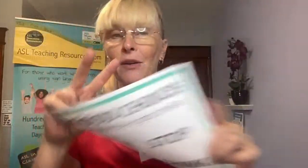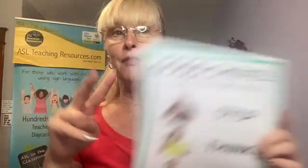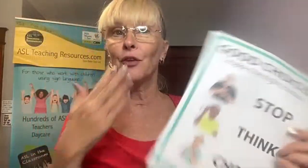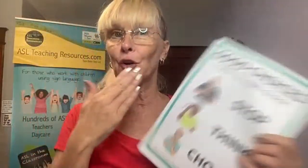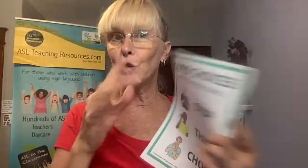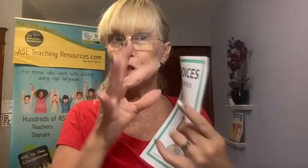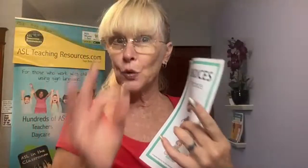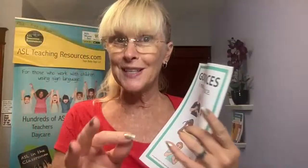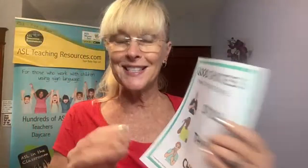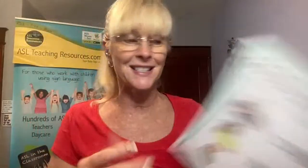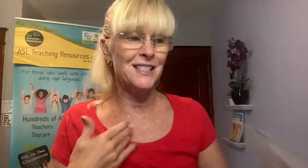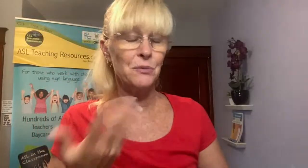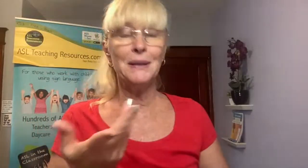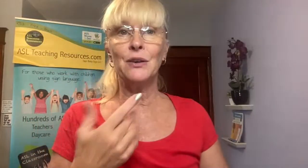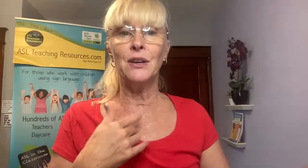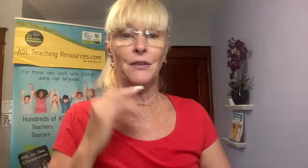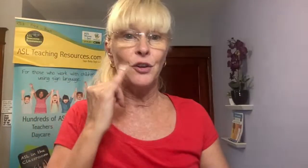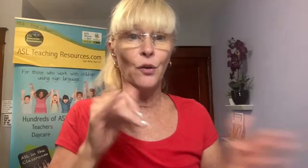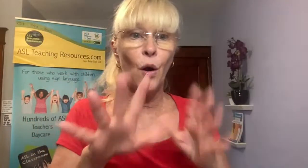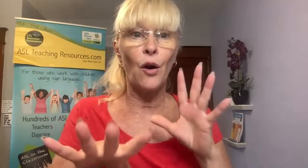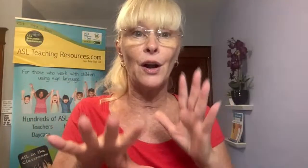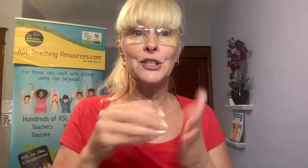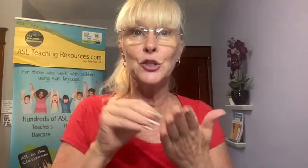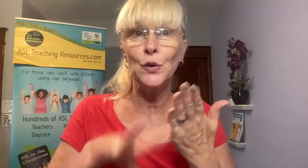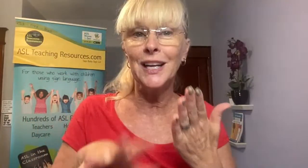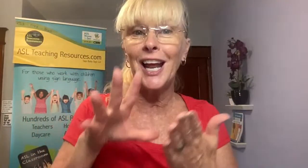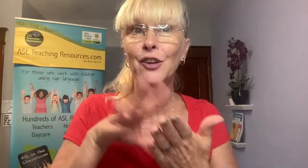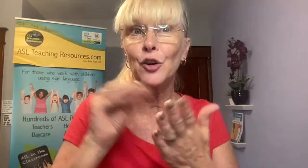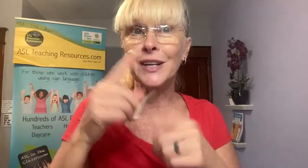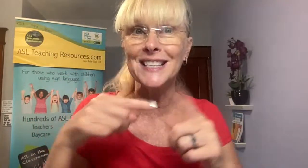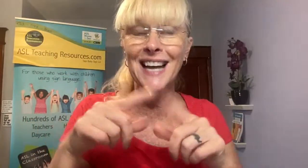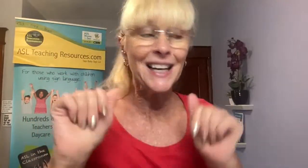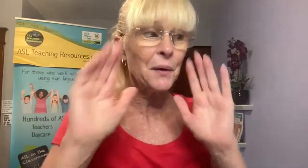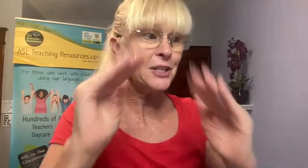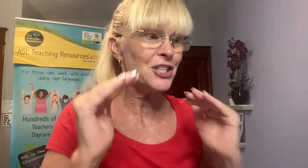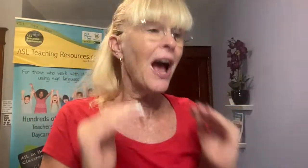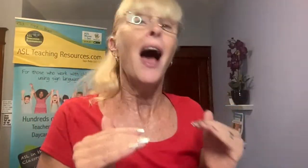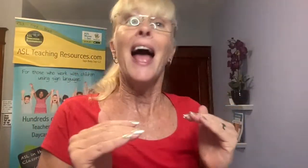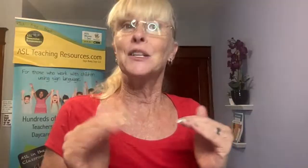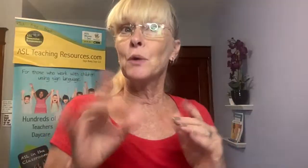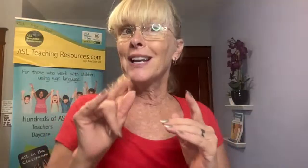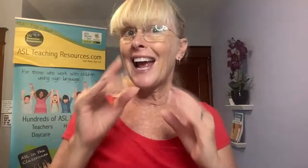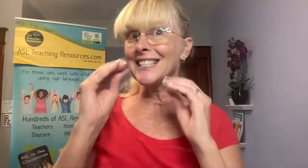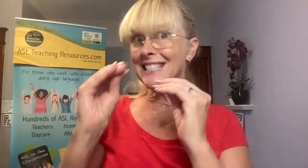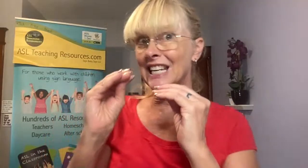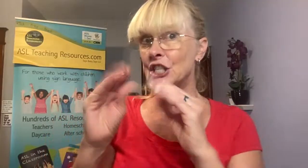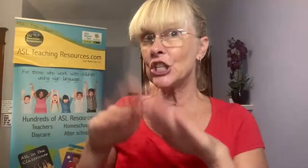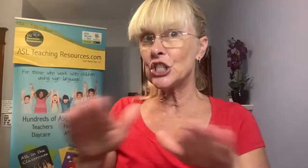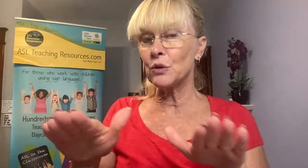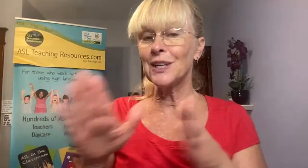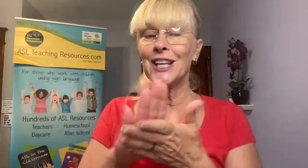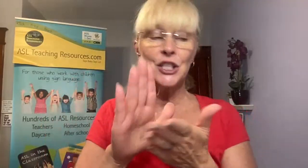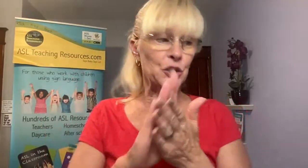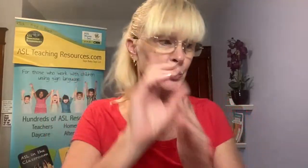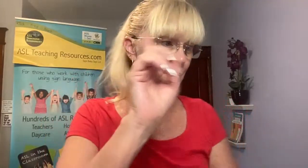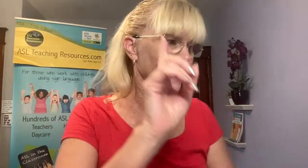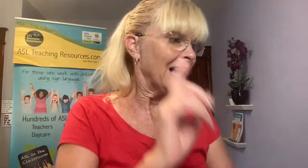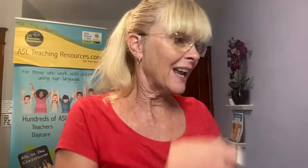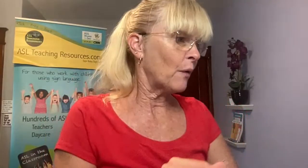for good choices. This will be good if you are a student and you're learning sign language, as well as teaching children in the school. Now, we